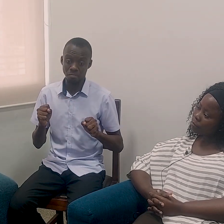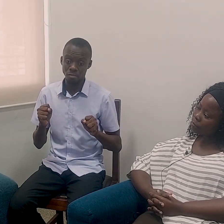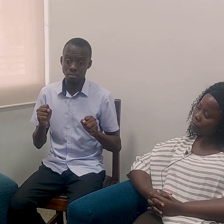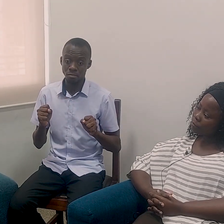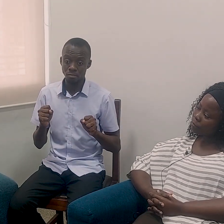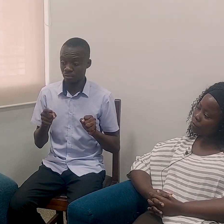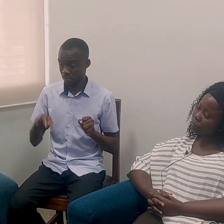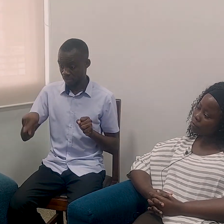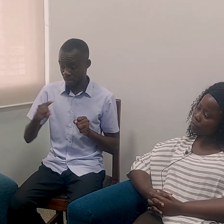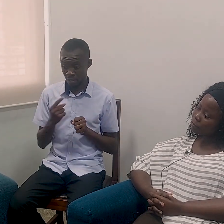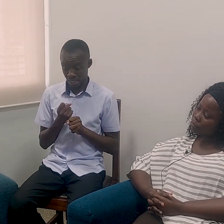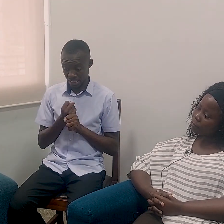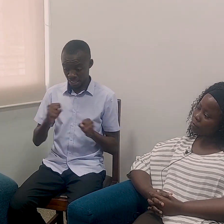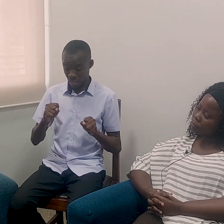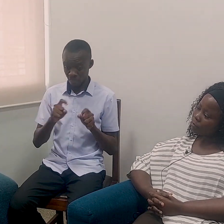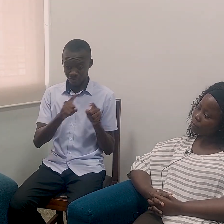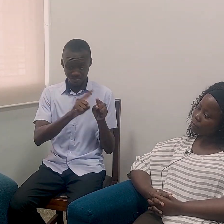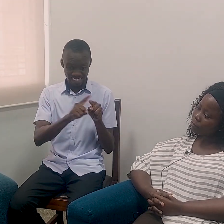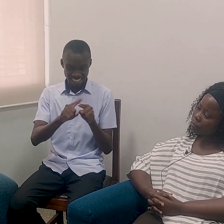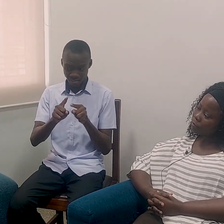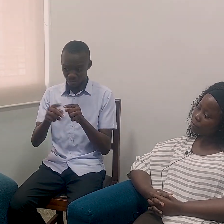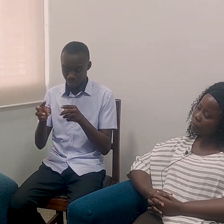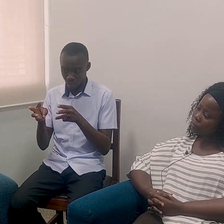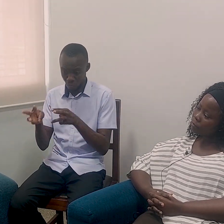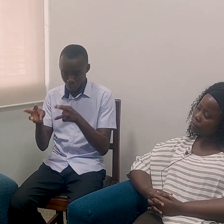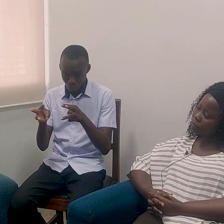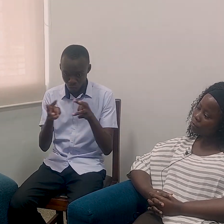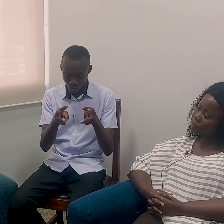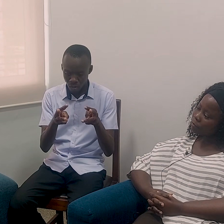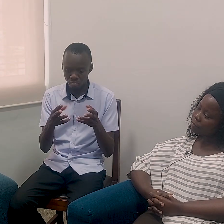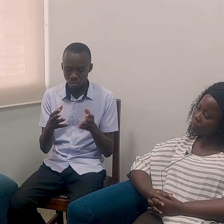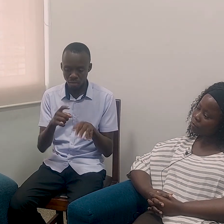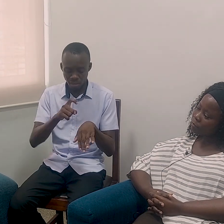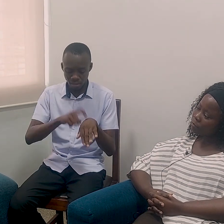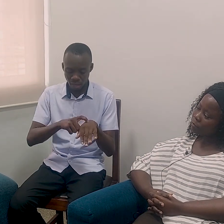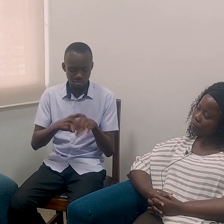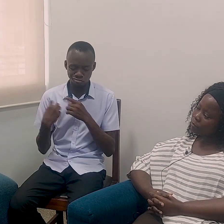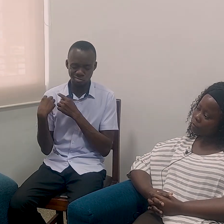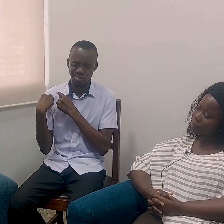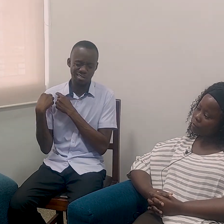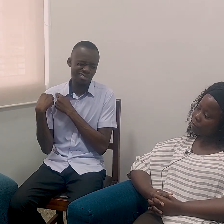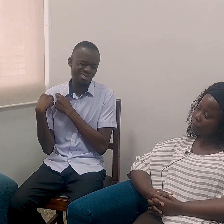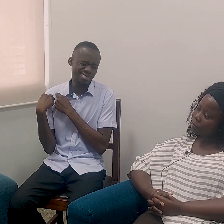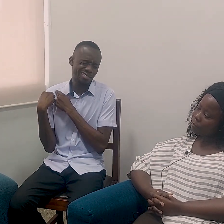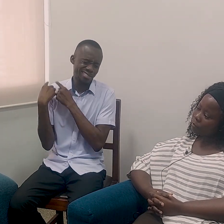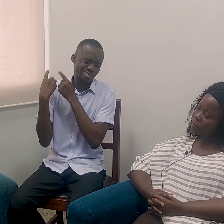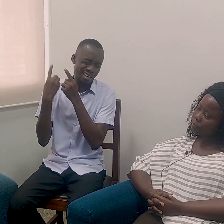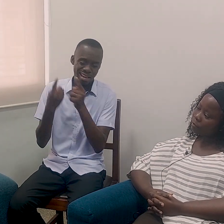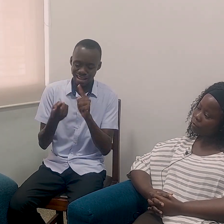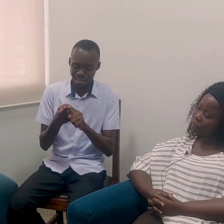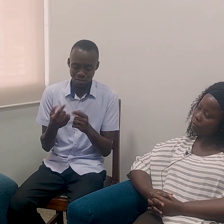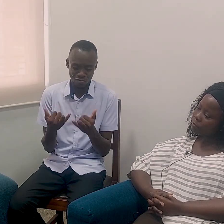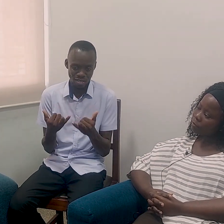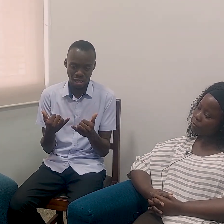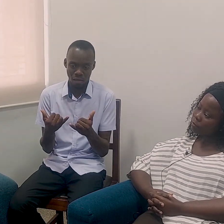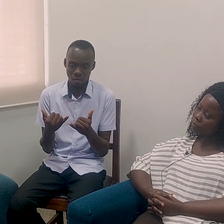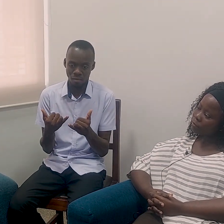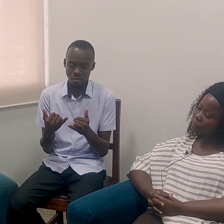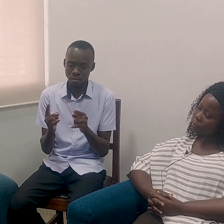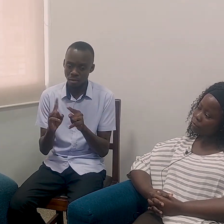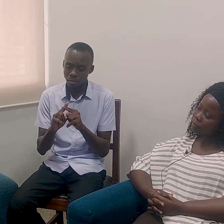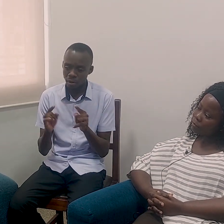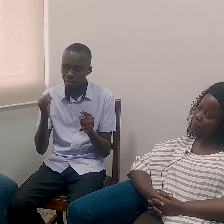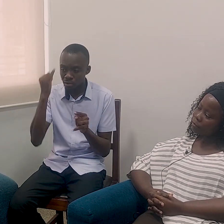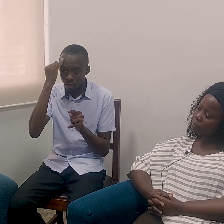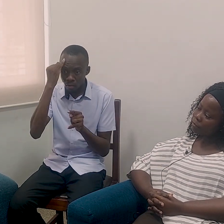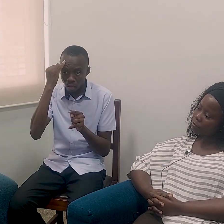these survival mechanisms have been strengthened over a long period of time, like since prehistoric time. But let's not go there. So the idea is you are